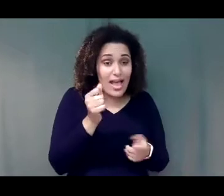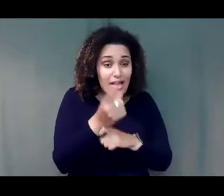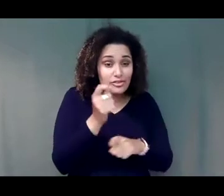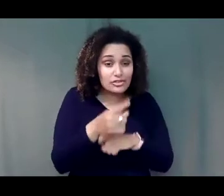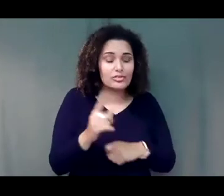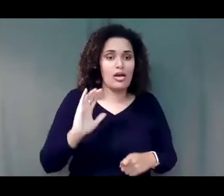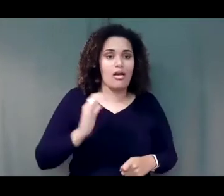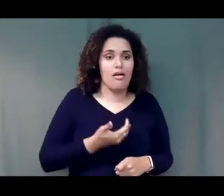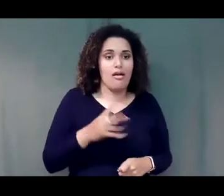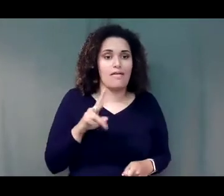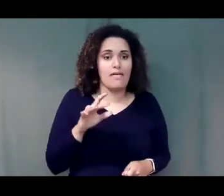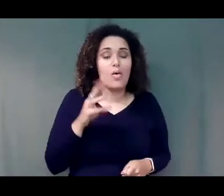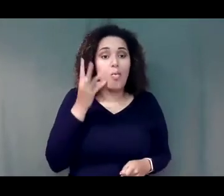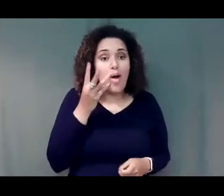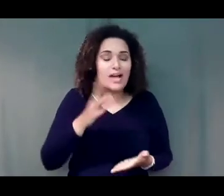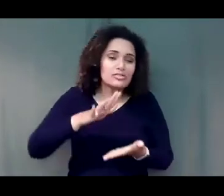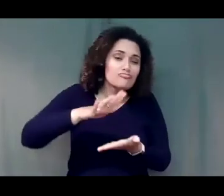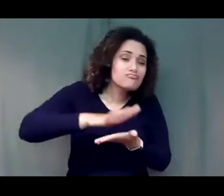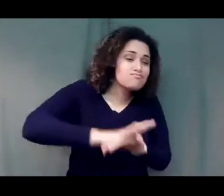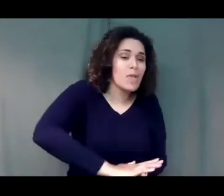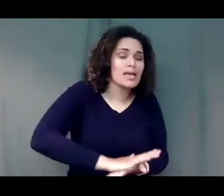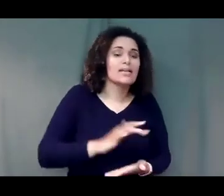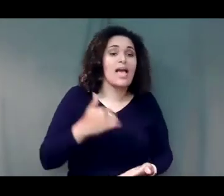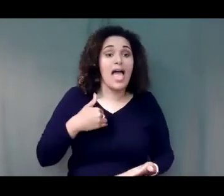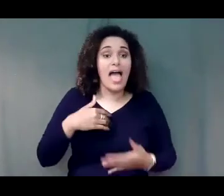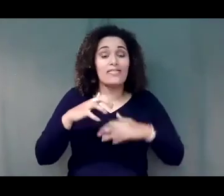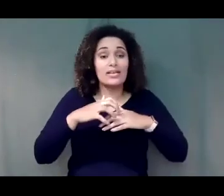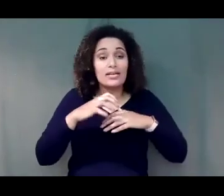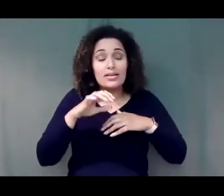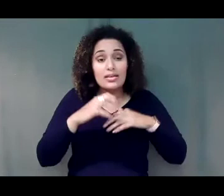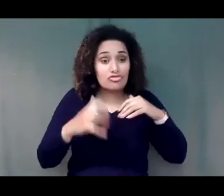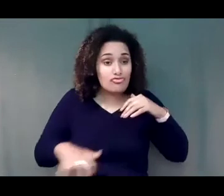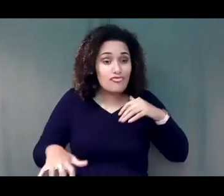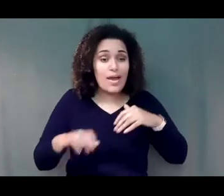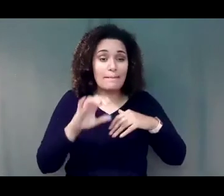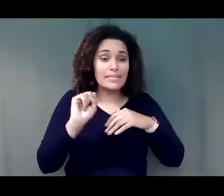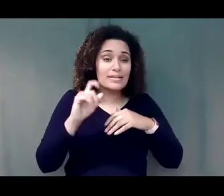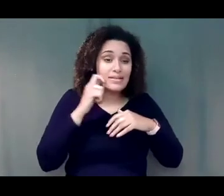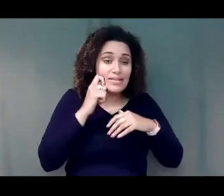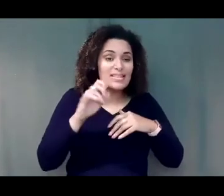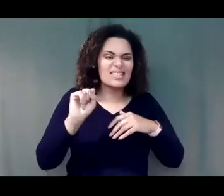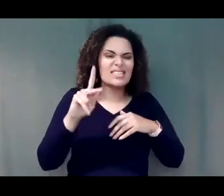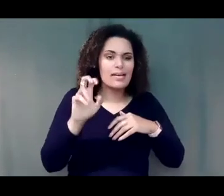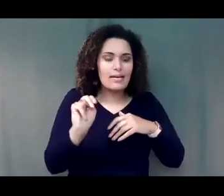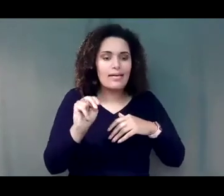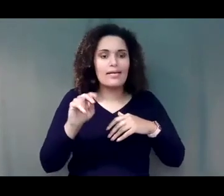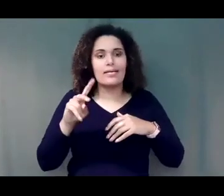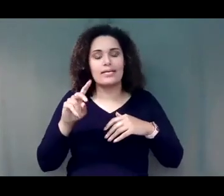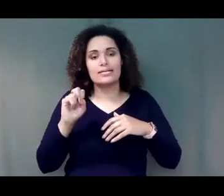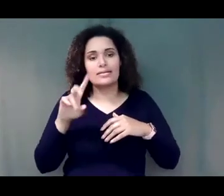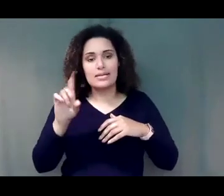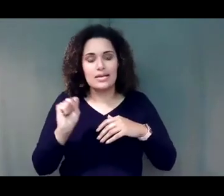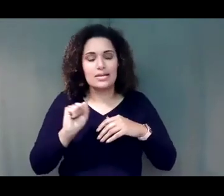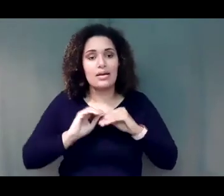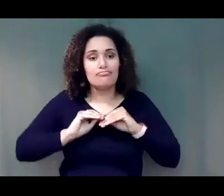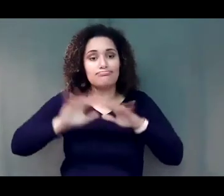off, our wines off, and we have the skins and seeds and things left, and we go put them back into the vineyard to send them back to